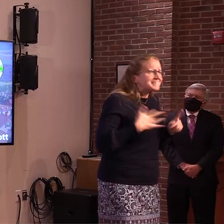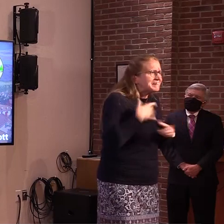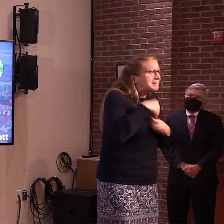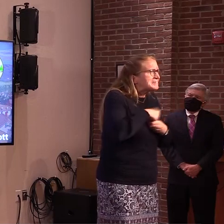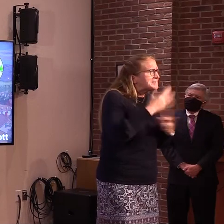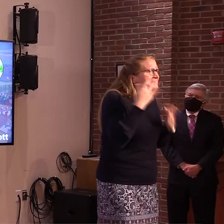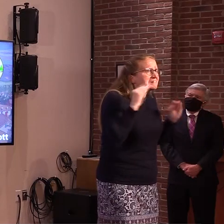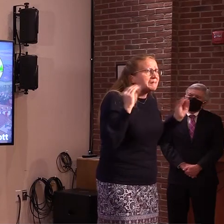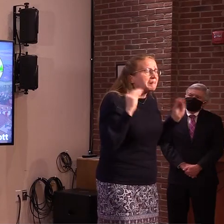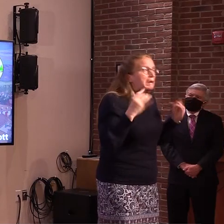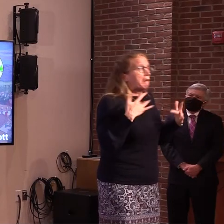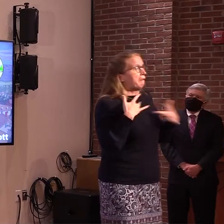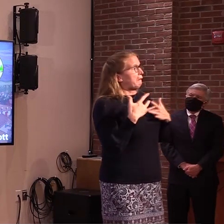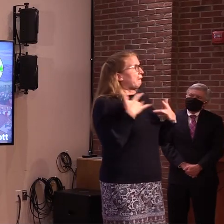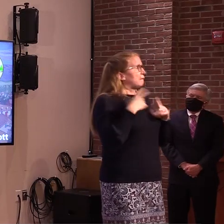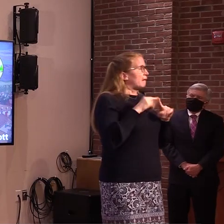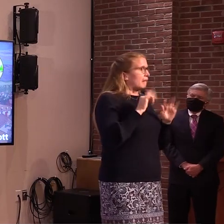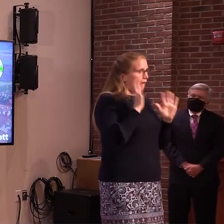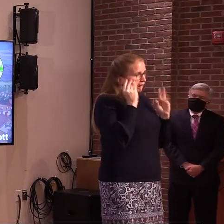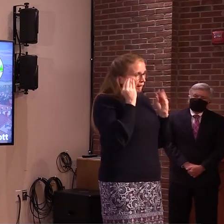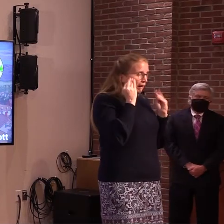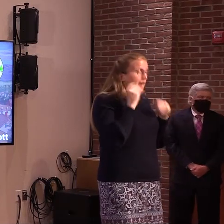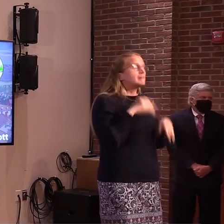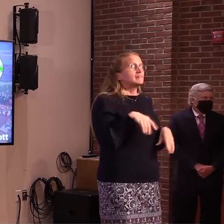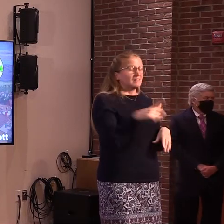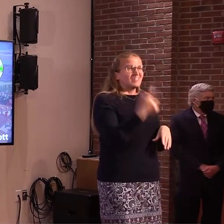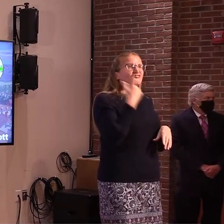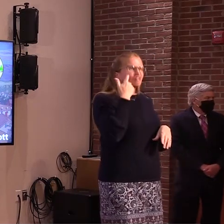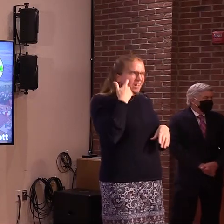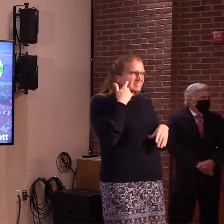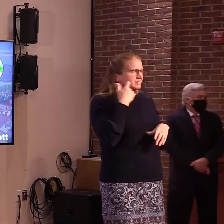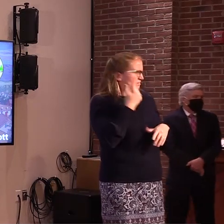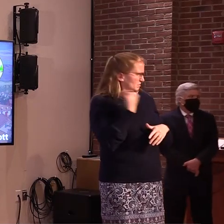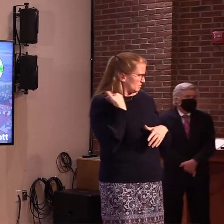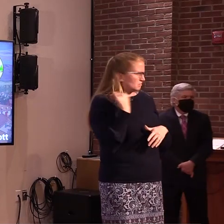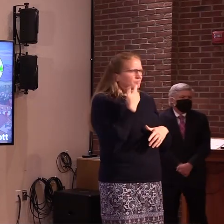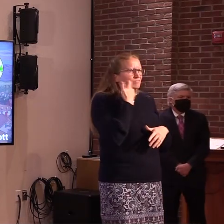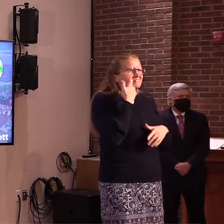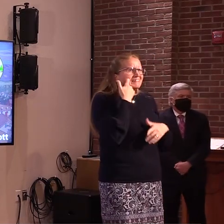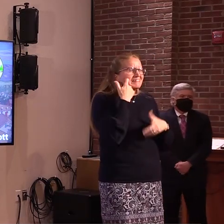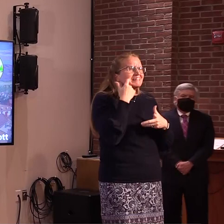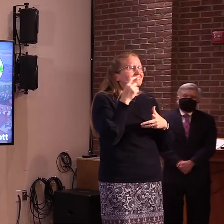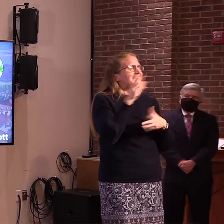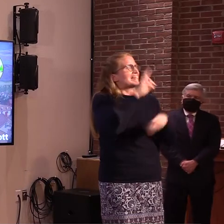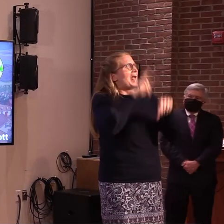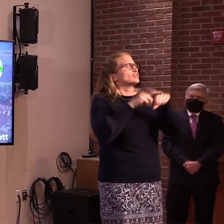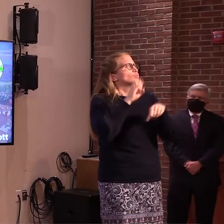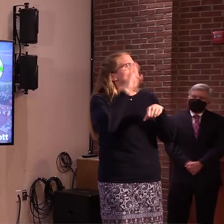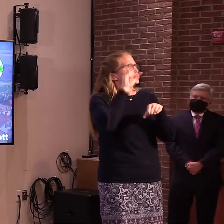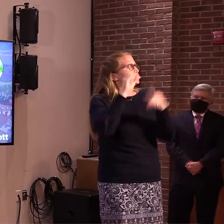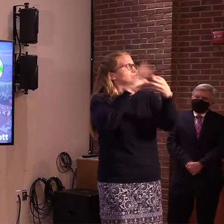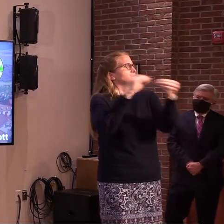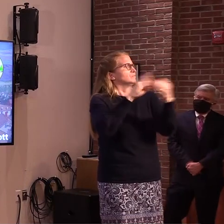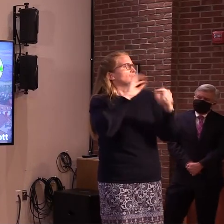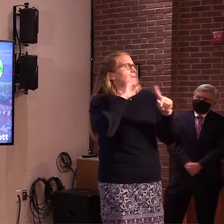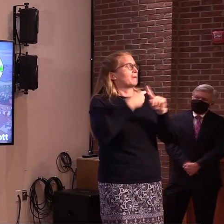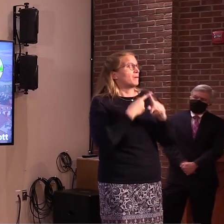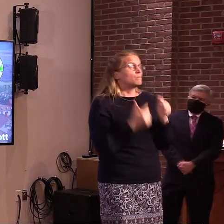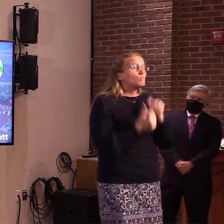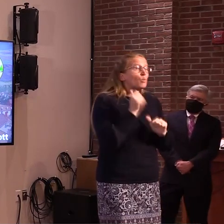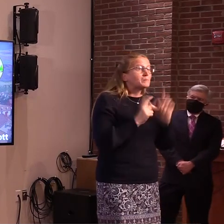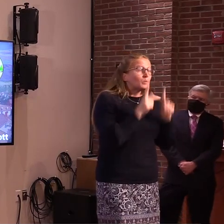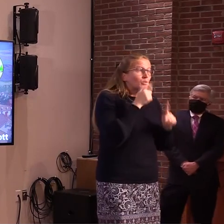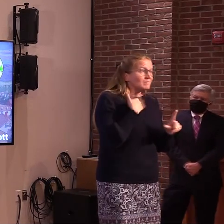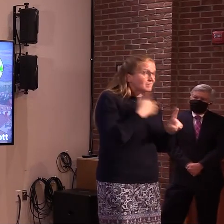outbreak, and since it just appeared in the news nationally again, I thought I would just spend one moment talking about this.